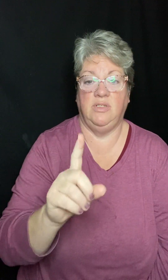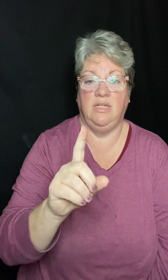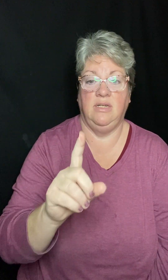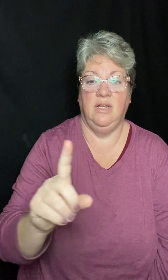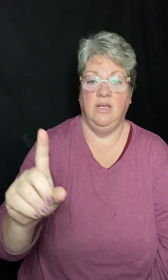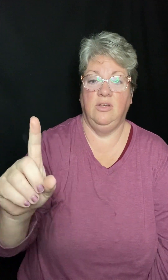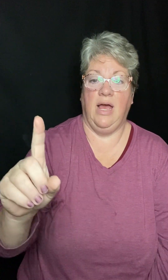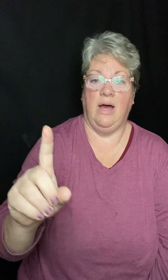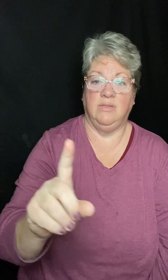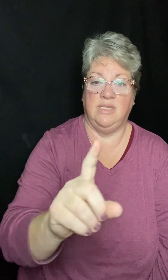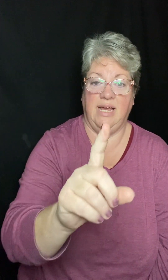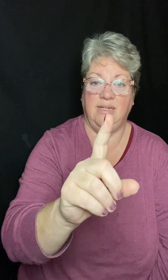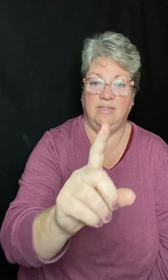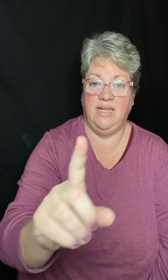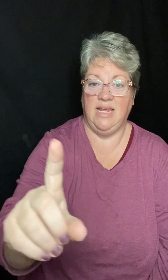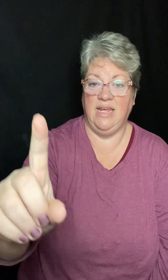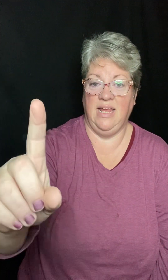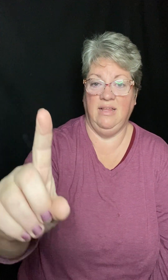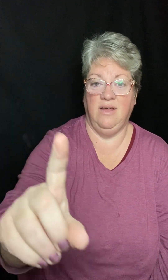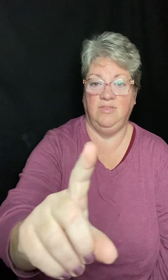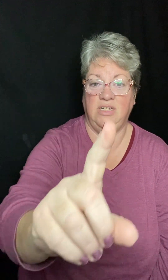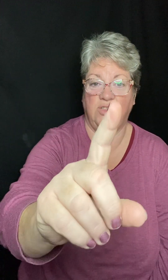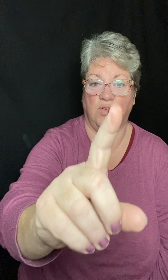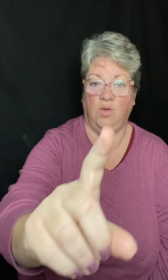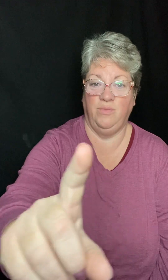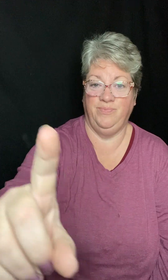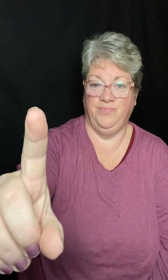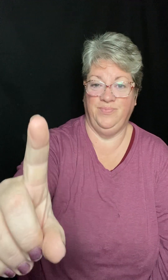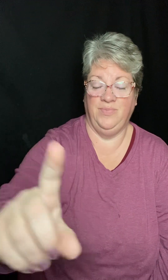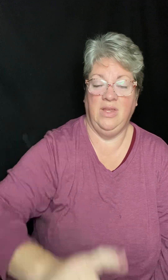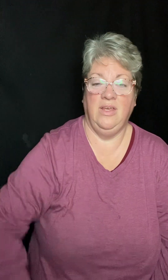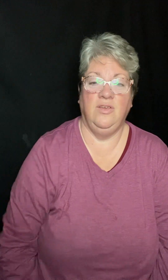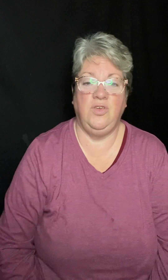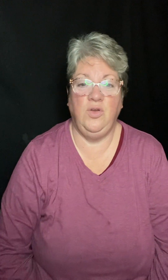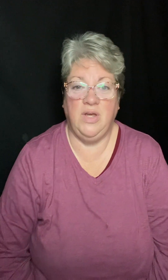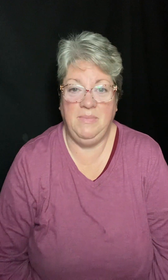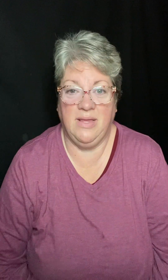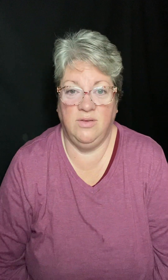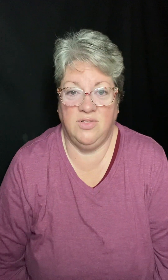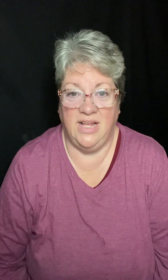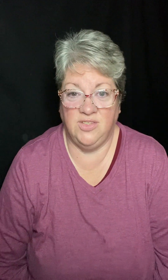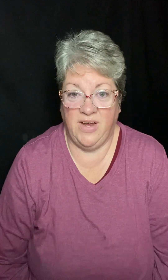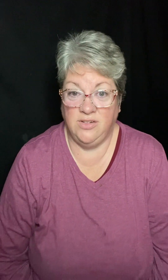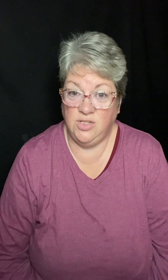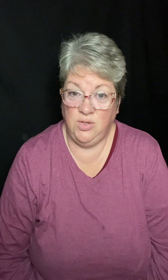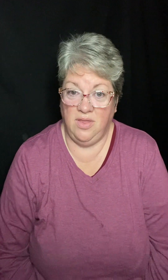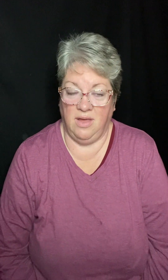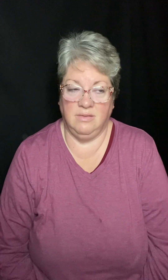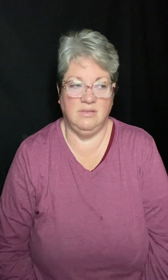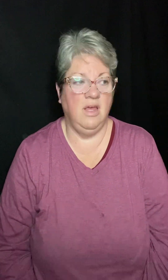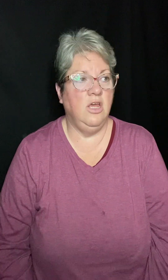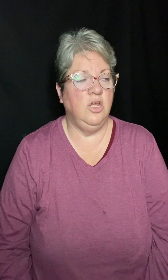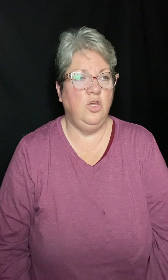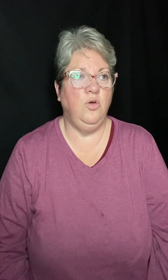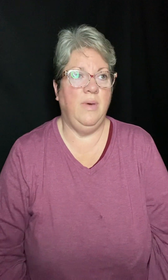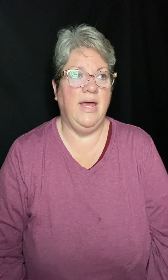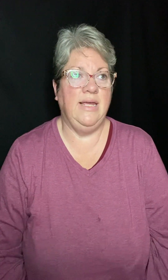person outside taking a lovely stroll. So you can make those classifiers do things. You might